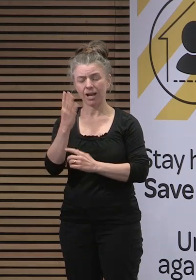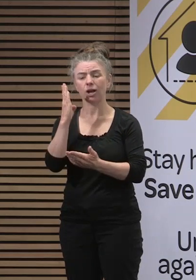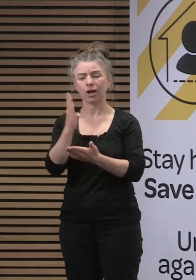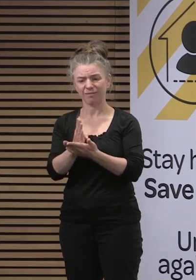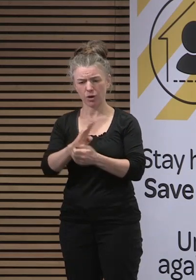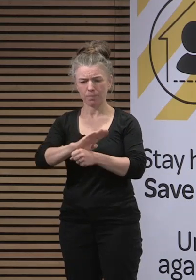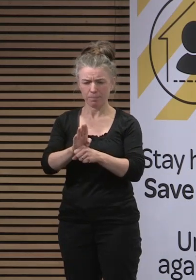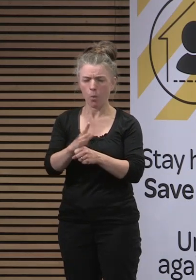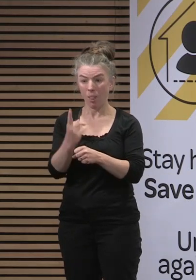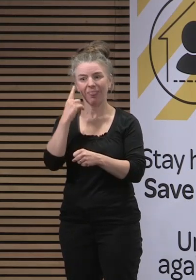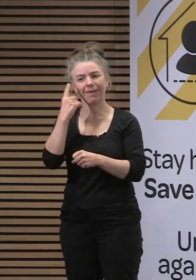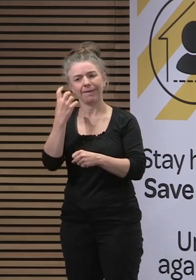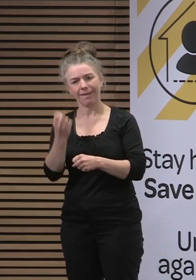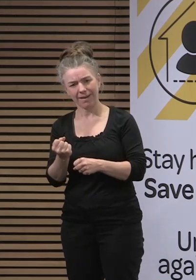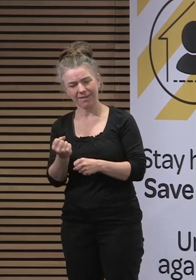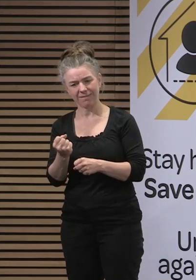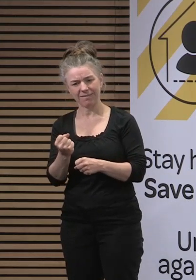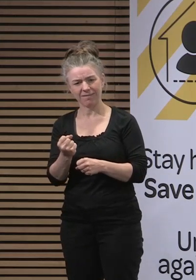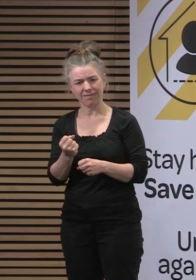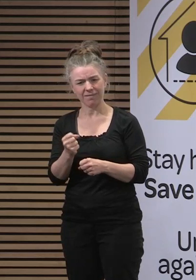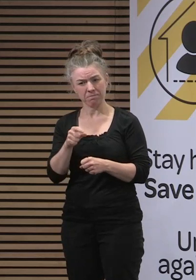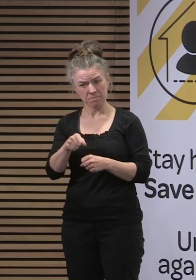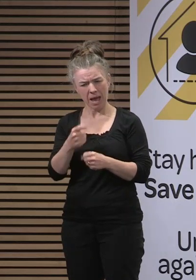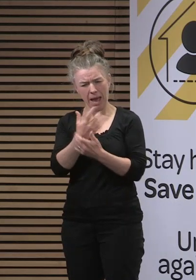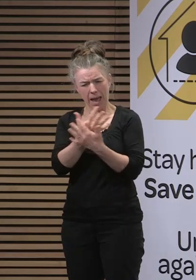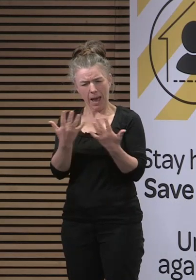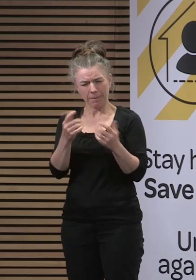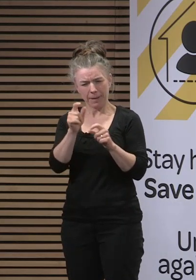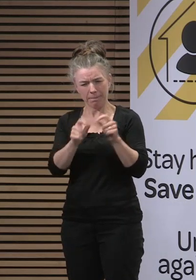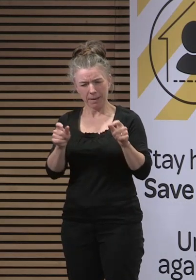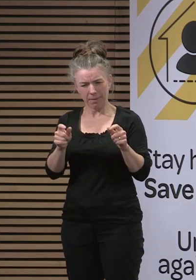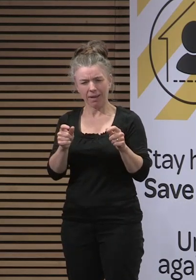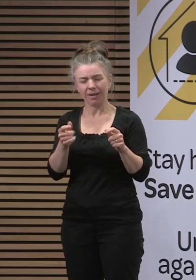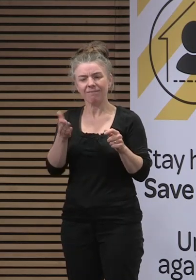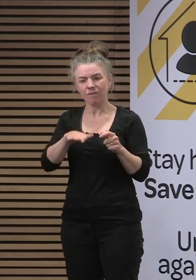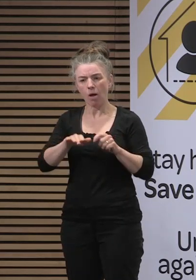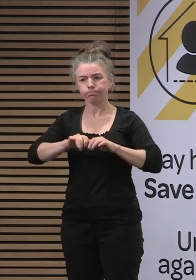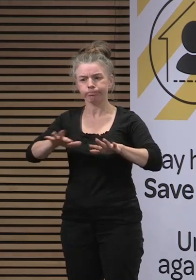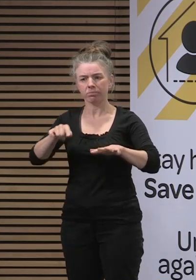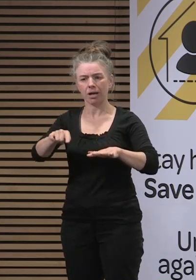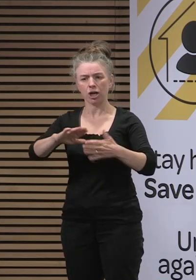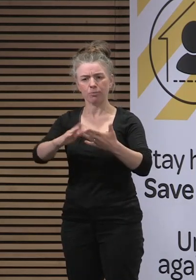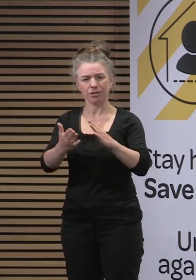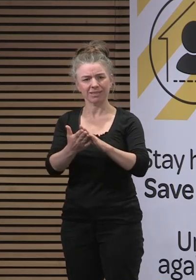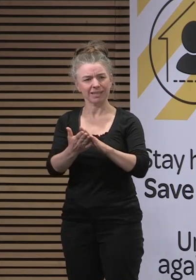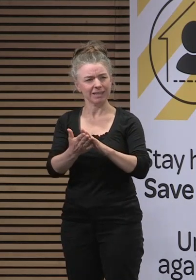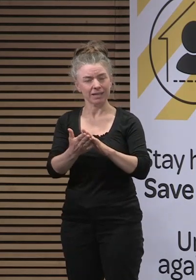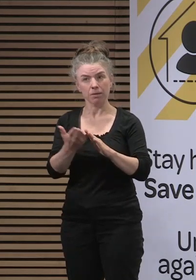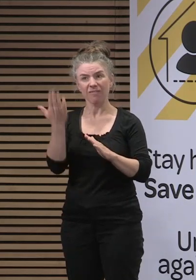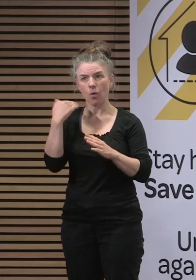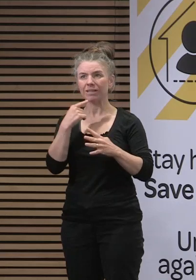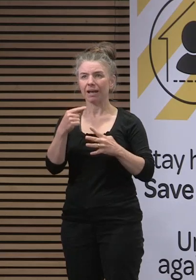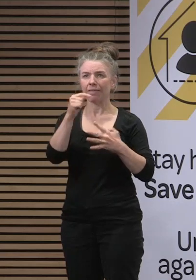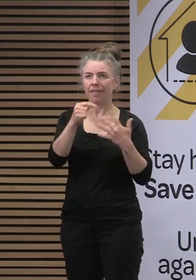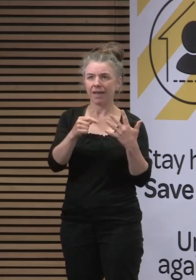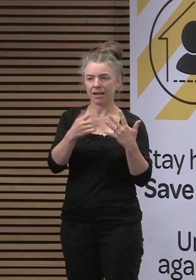or probable cases, are you treating as likely community transmission? The number previously was 4. Has that gone up? I don't